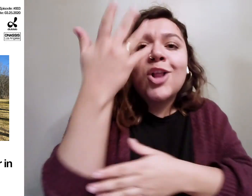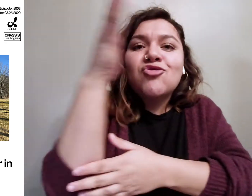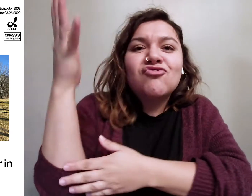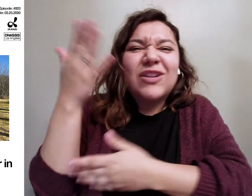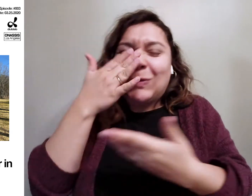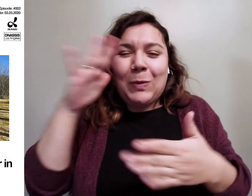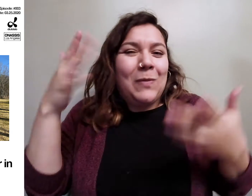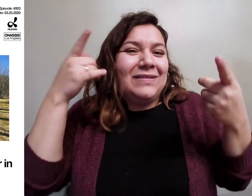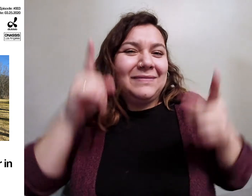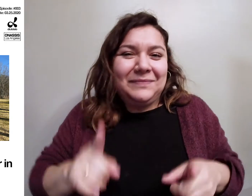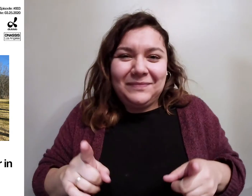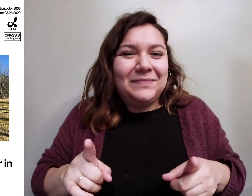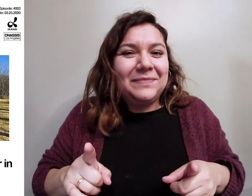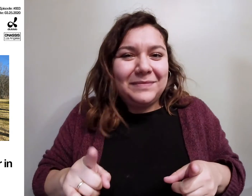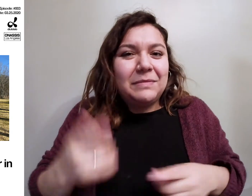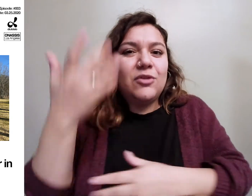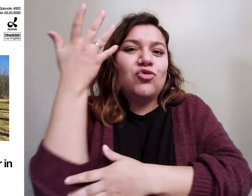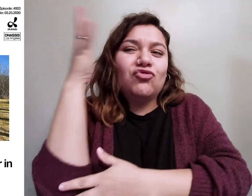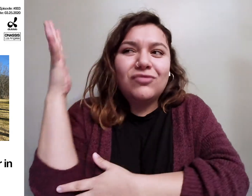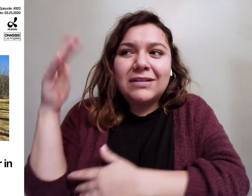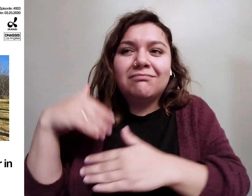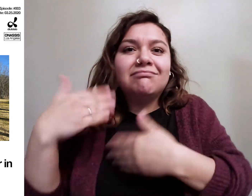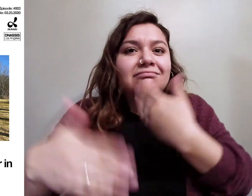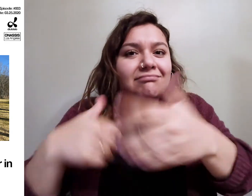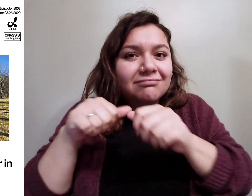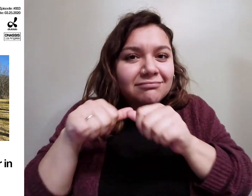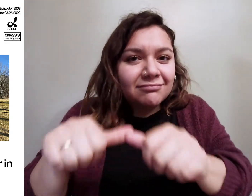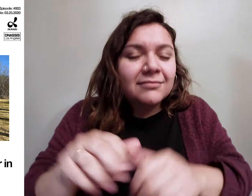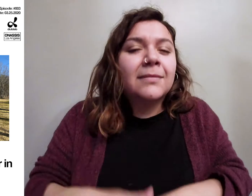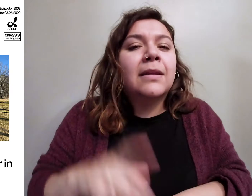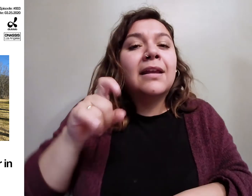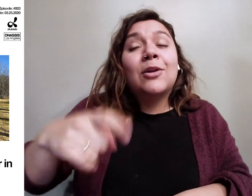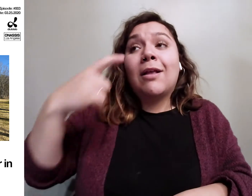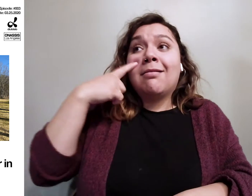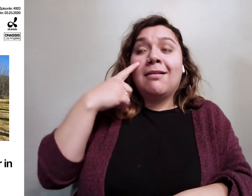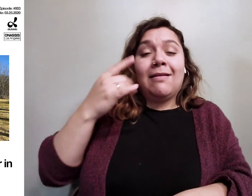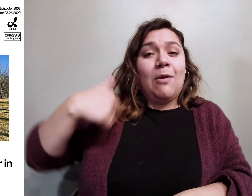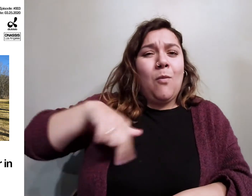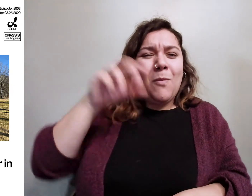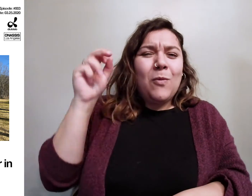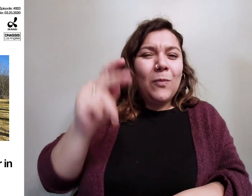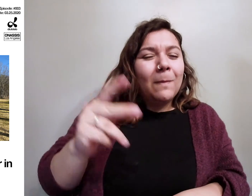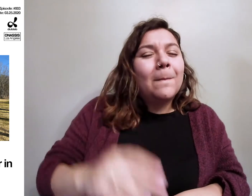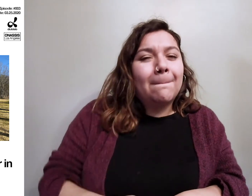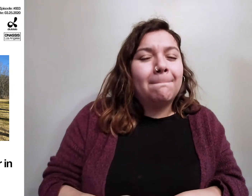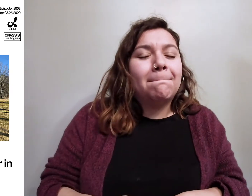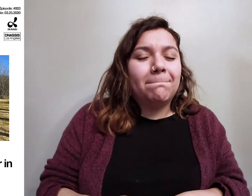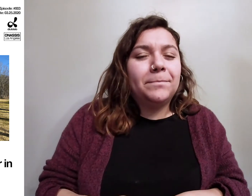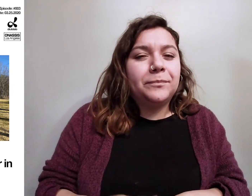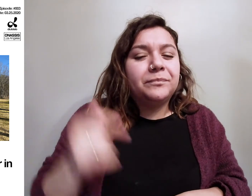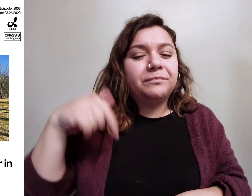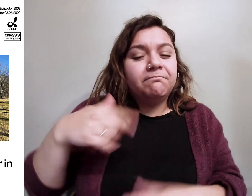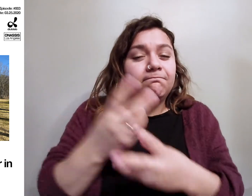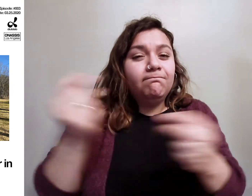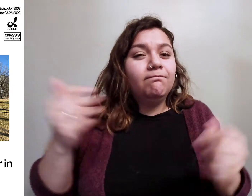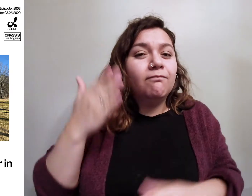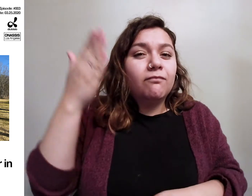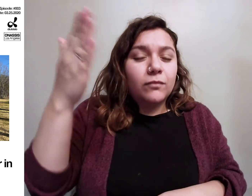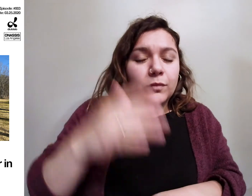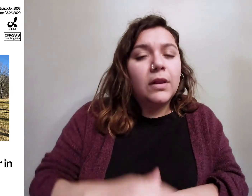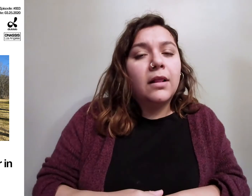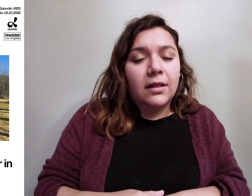and the trees go on. So I have to think that we'll come out the other side of this and